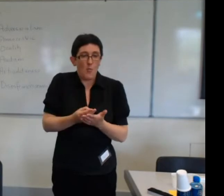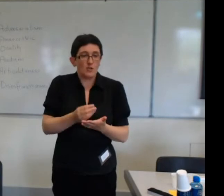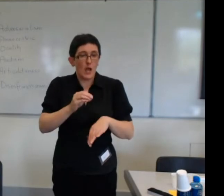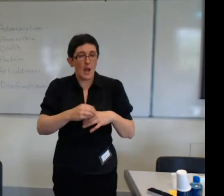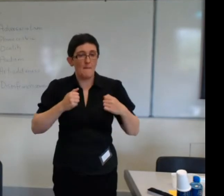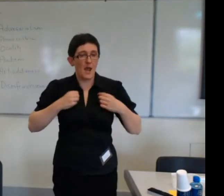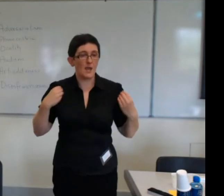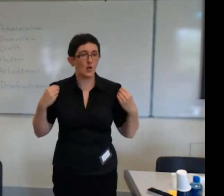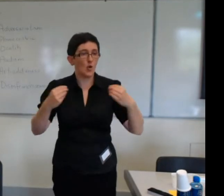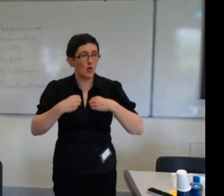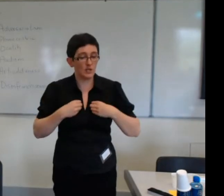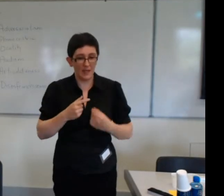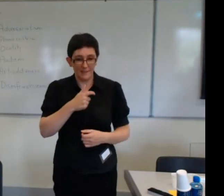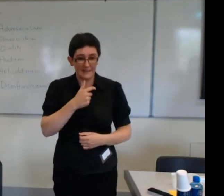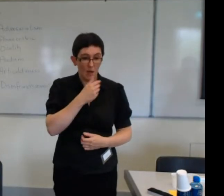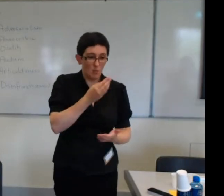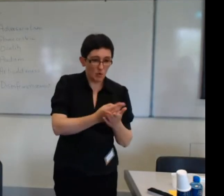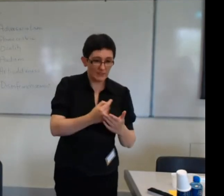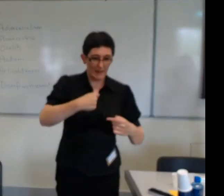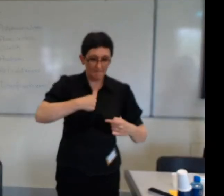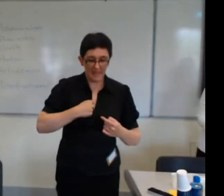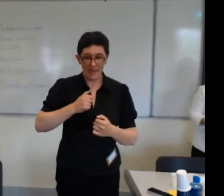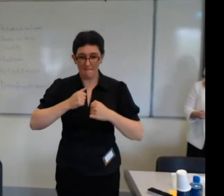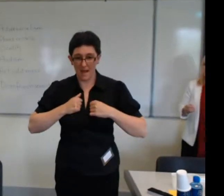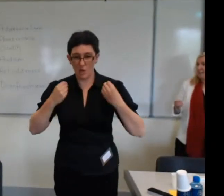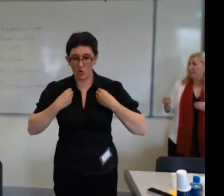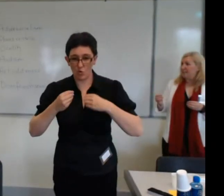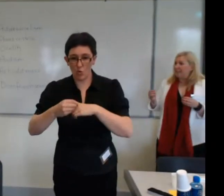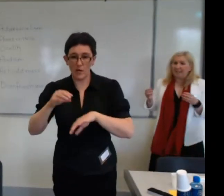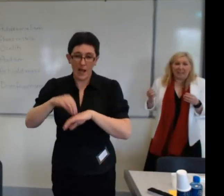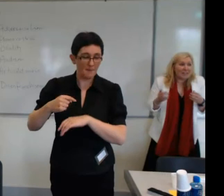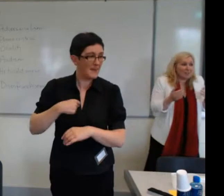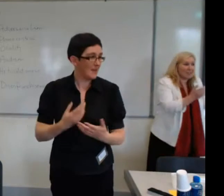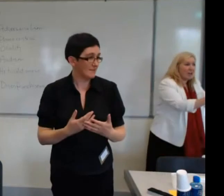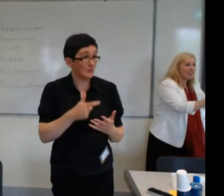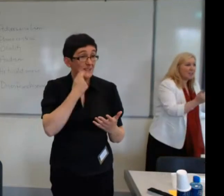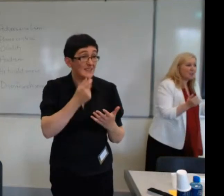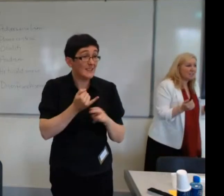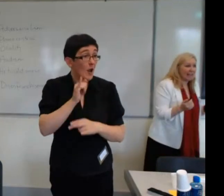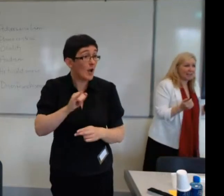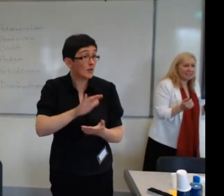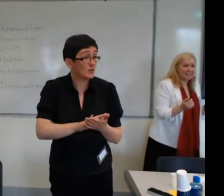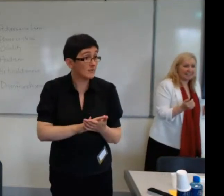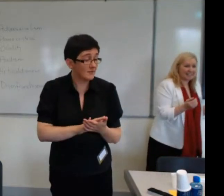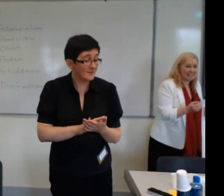that, you get put me my coat on me, yeah? So, you know, you're not going to actually get the